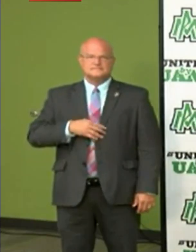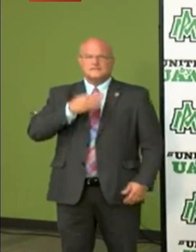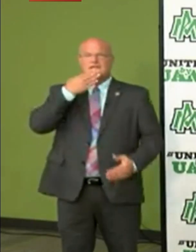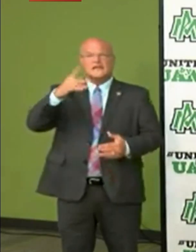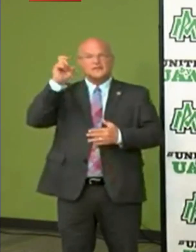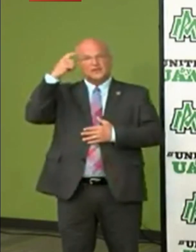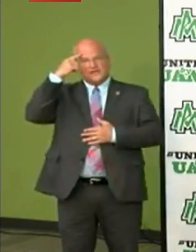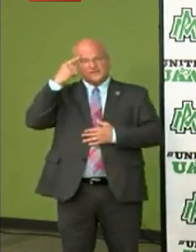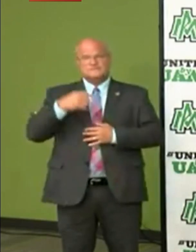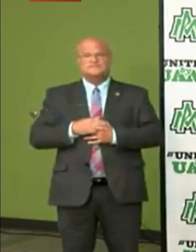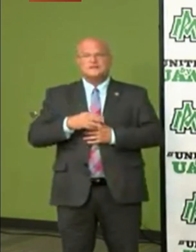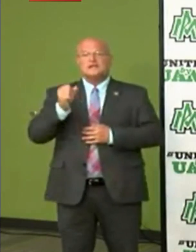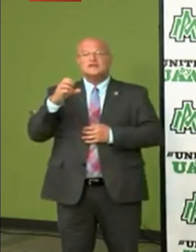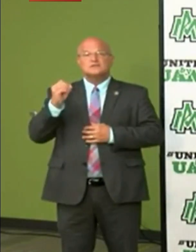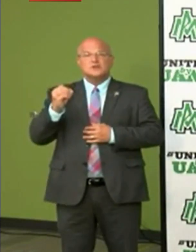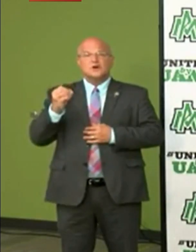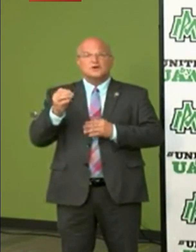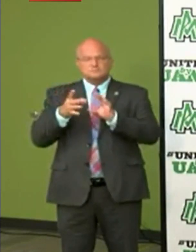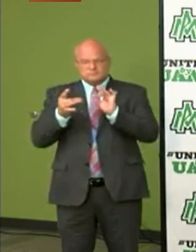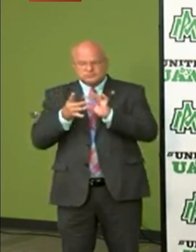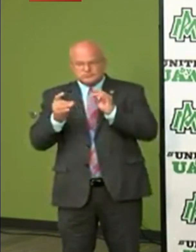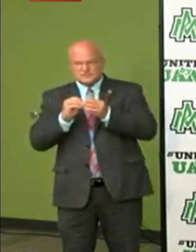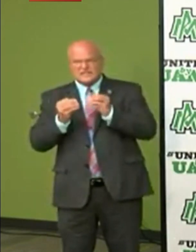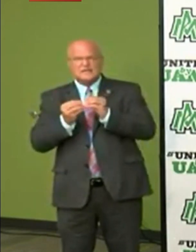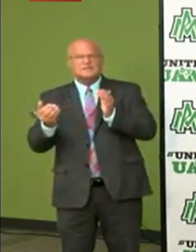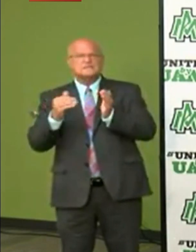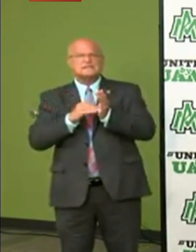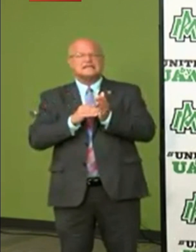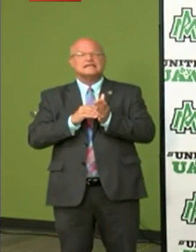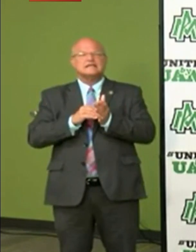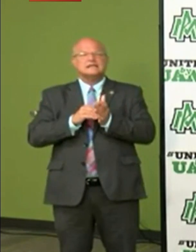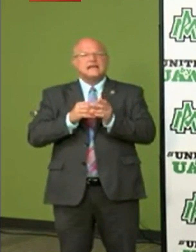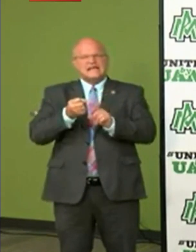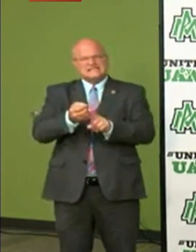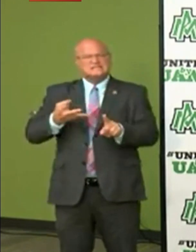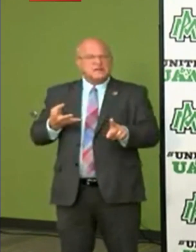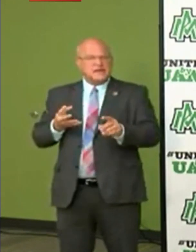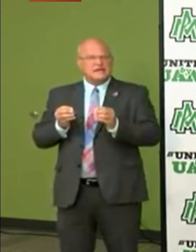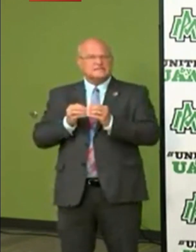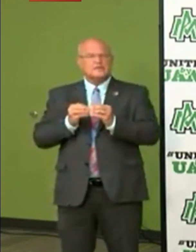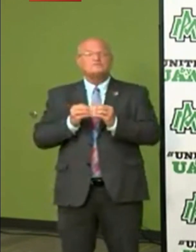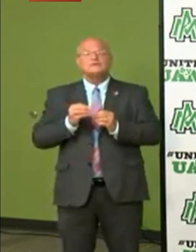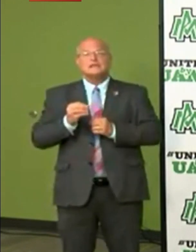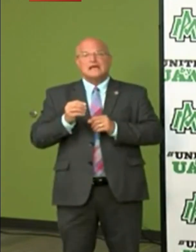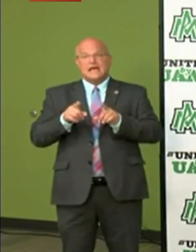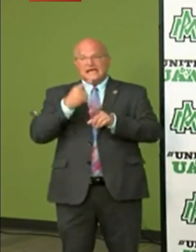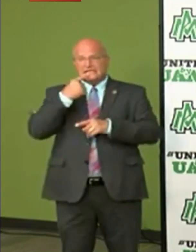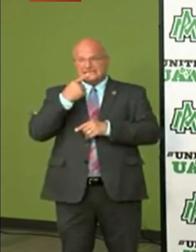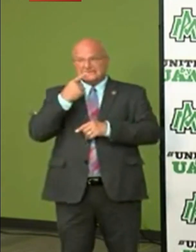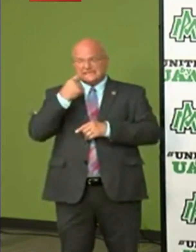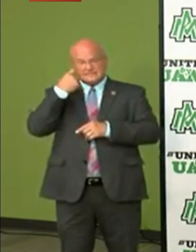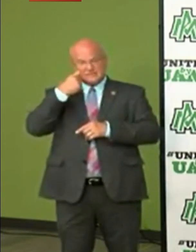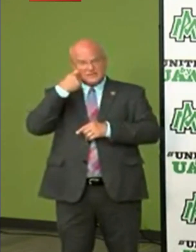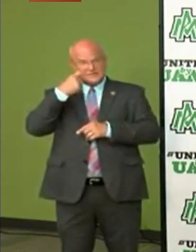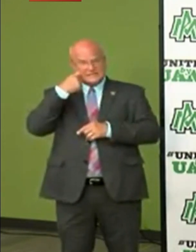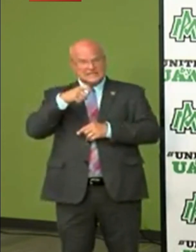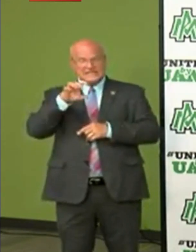Thank you, Governor. So let me repeat some of the numbers the Governor has given, expand on them. So as mentioned